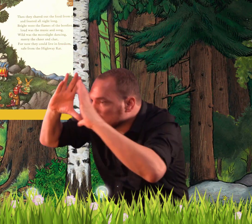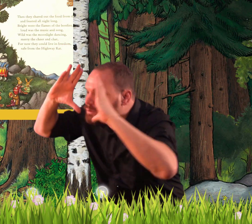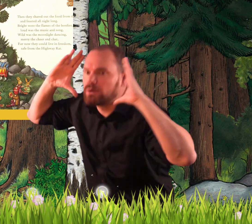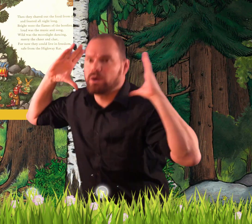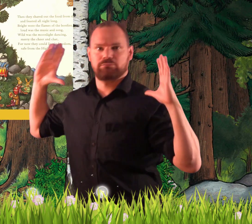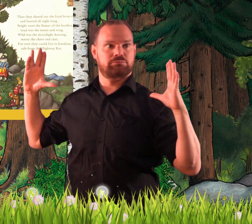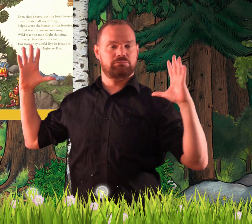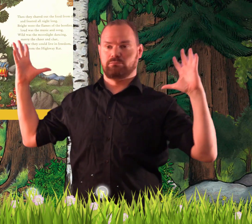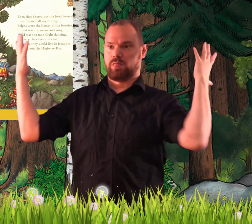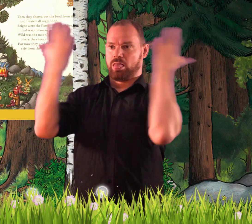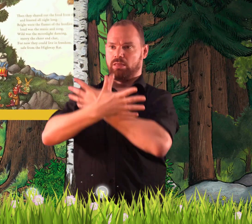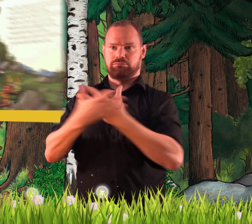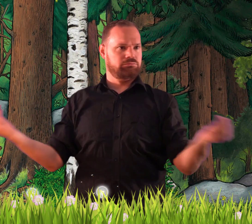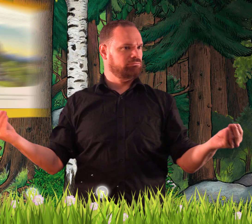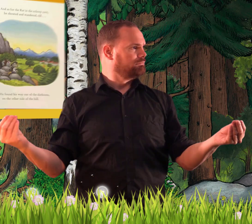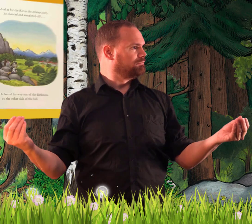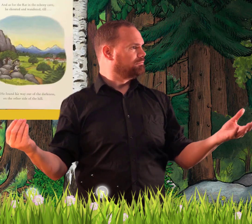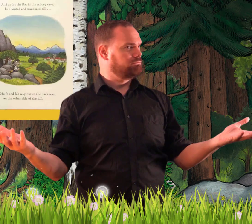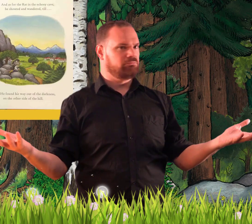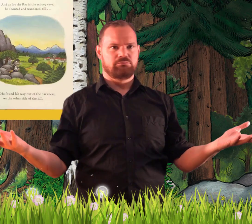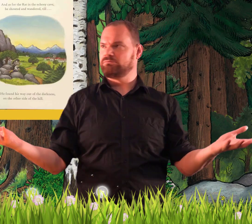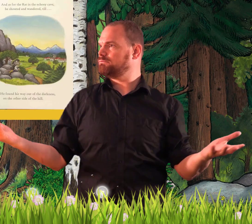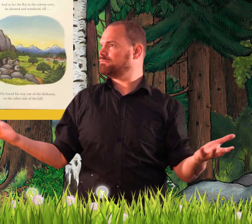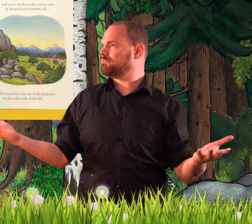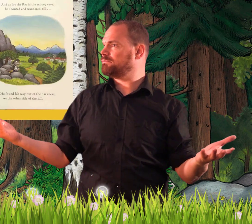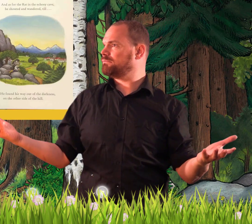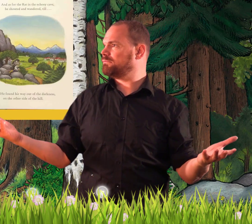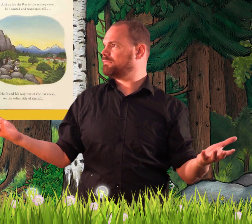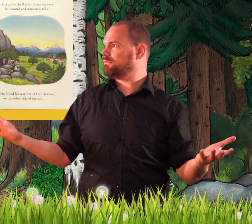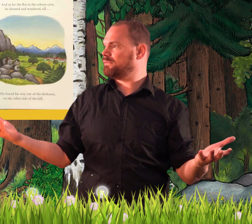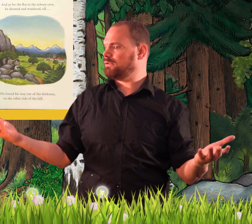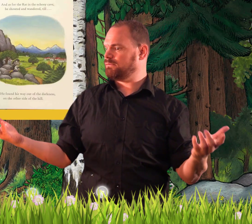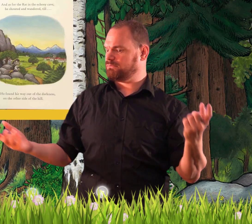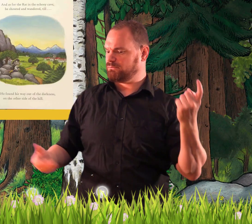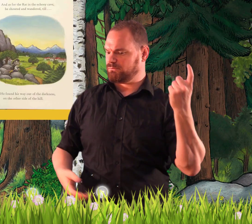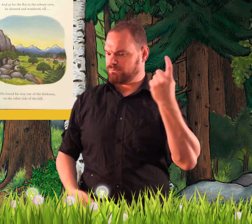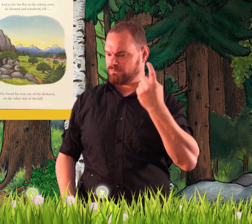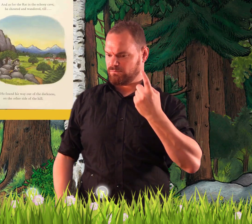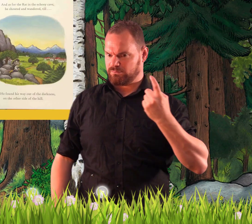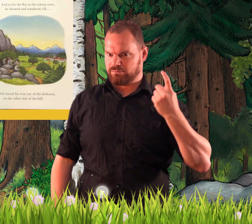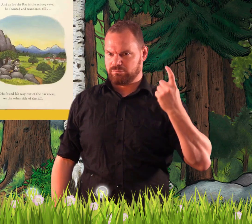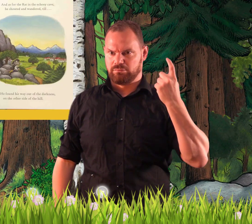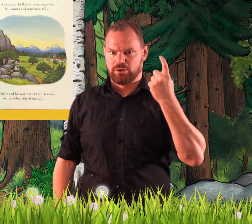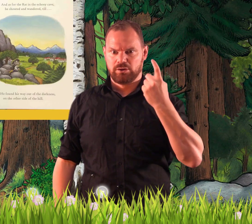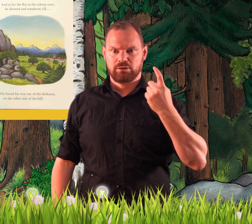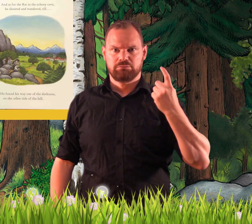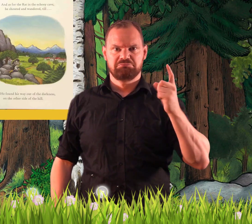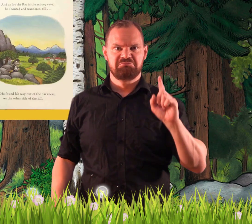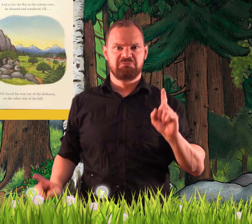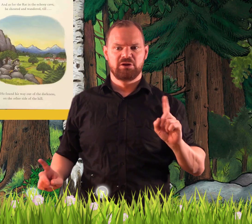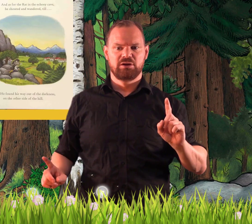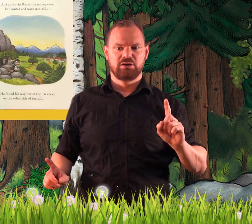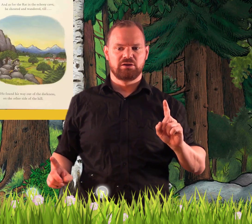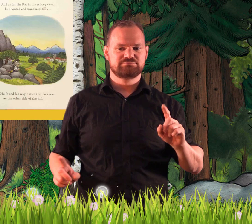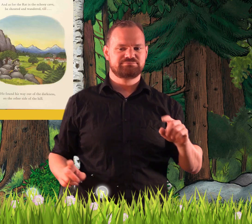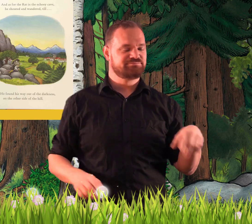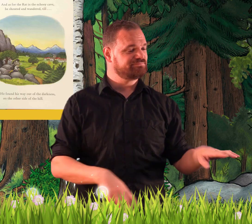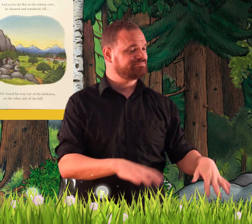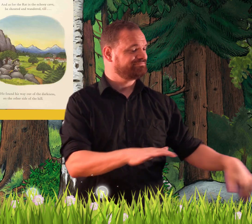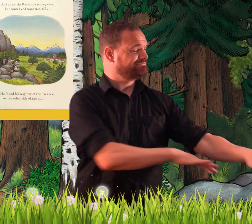darkness. And he found himself on the other side of the hill, and he began to think about his evil ways. Whilst